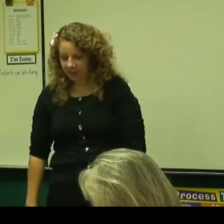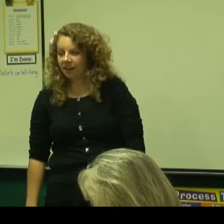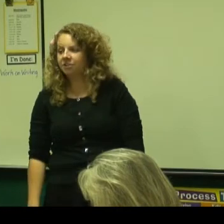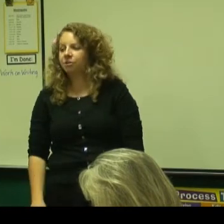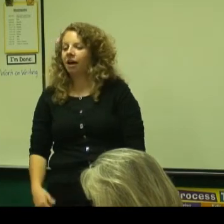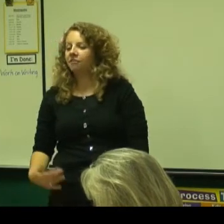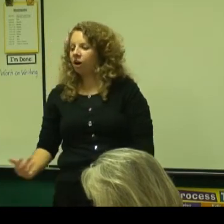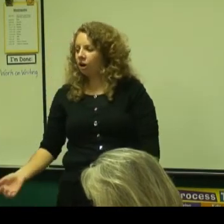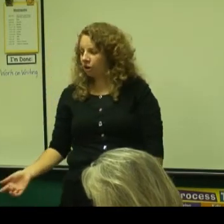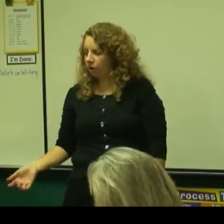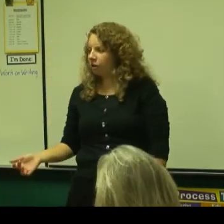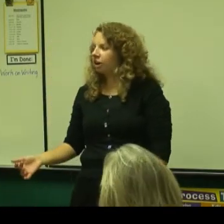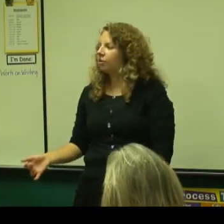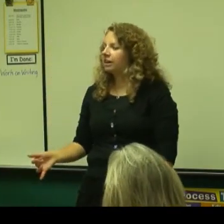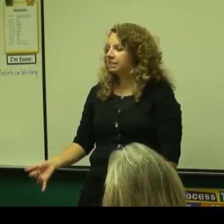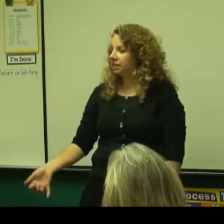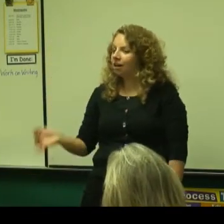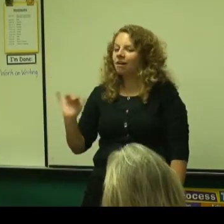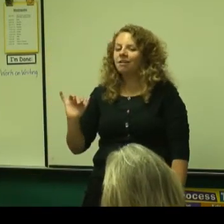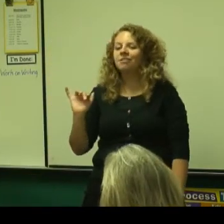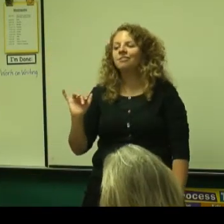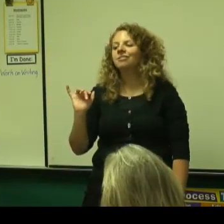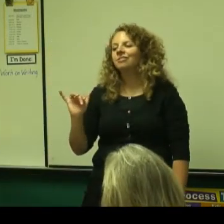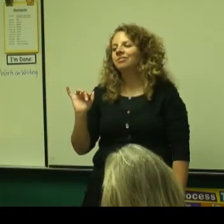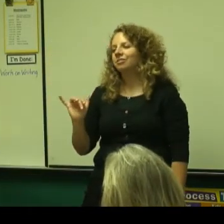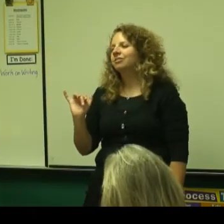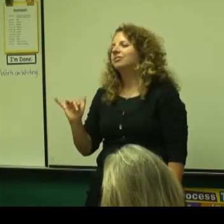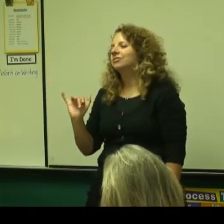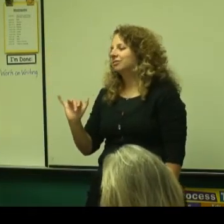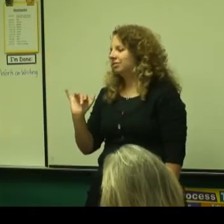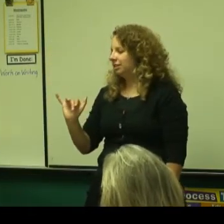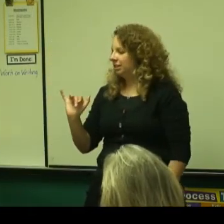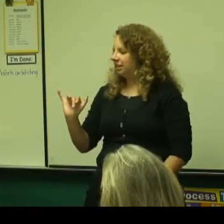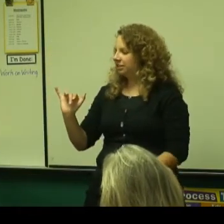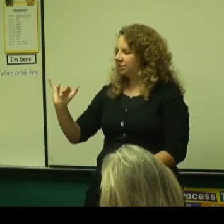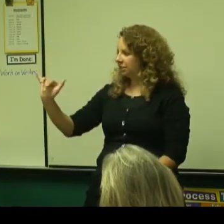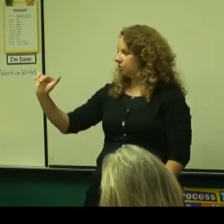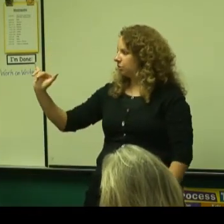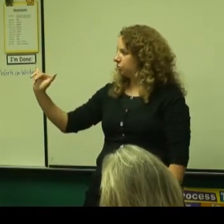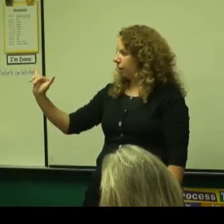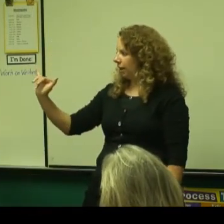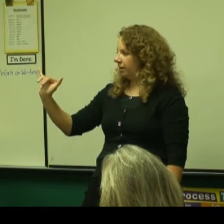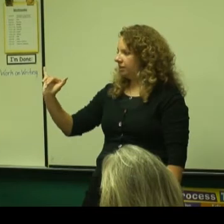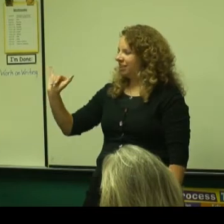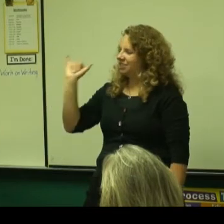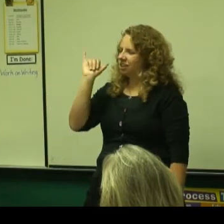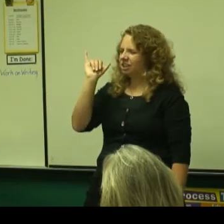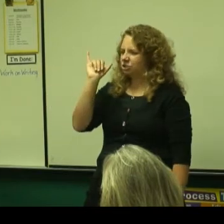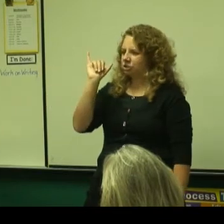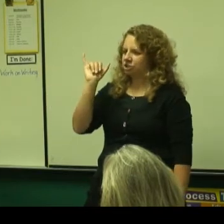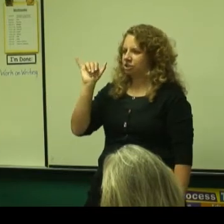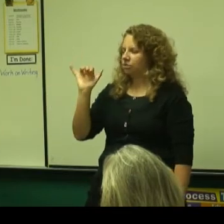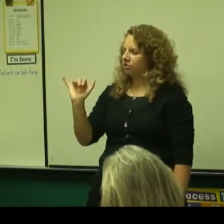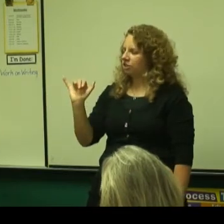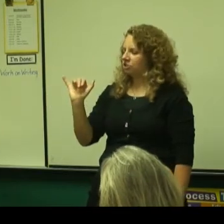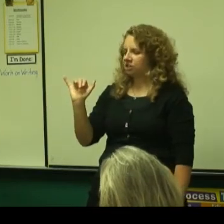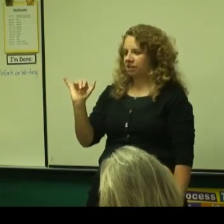Okay, and then you have O or OIC. Oh. It's like this. So it's a Y. It's not like scrunched down real far. It's just kind of